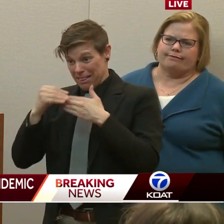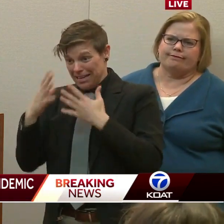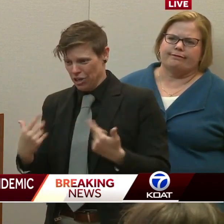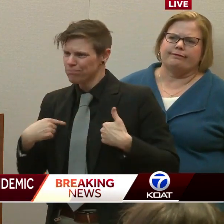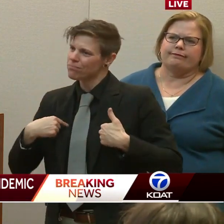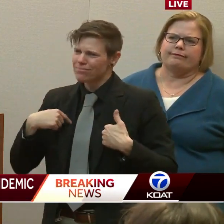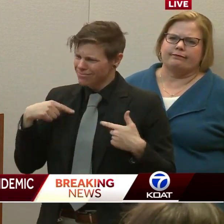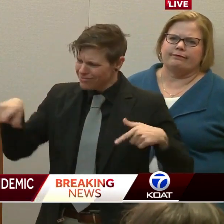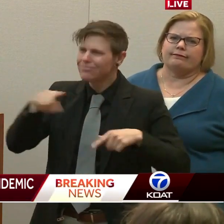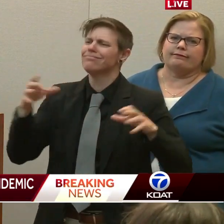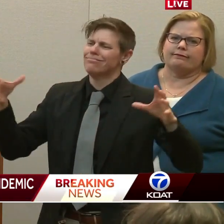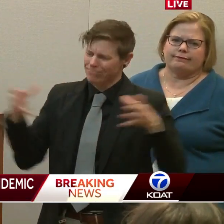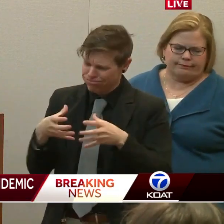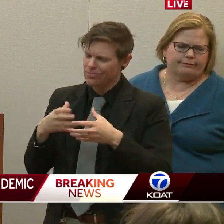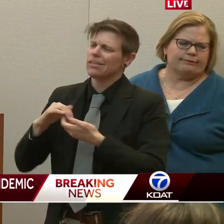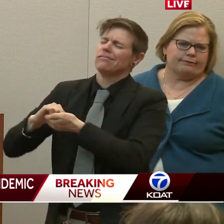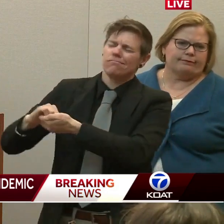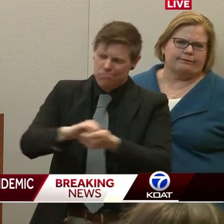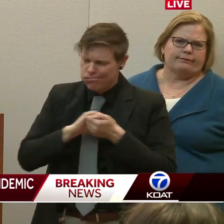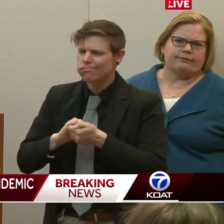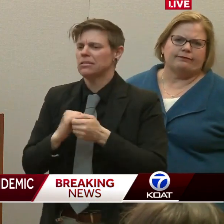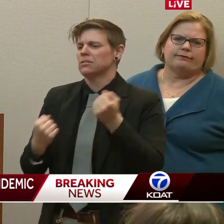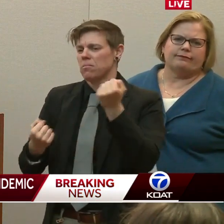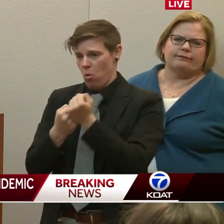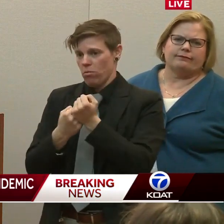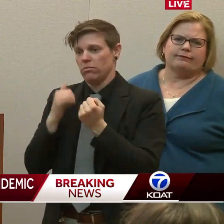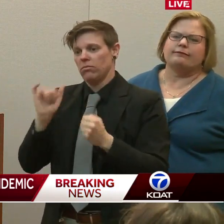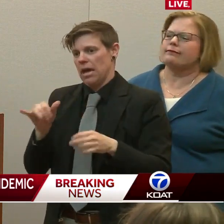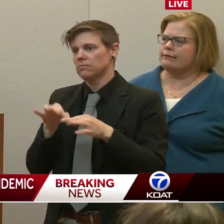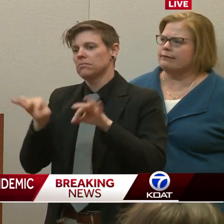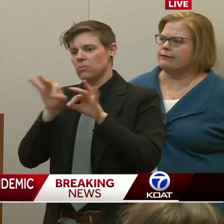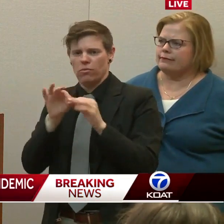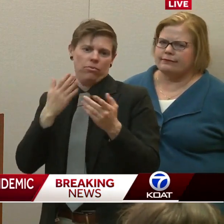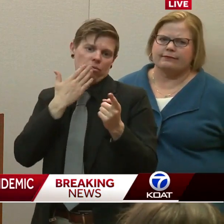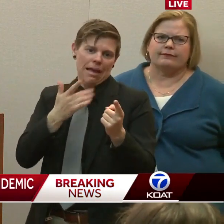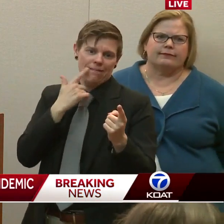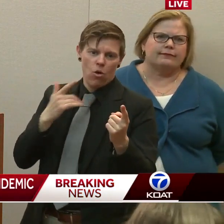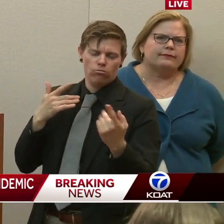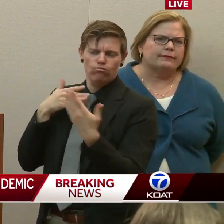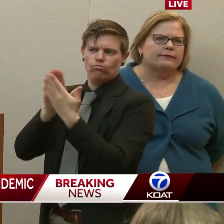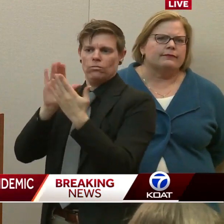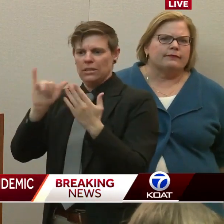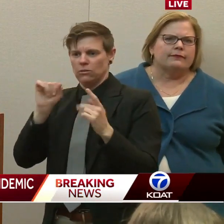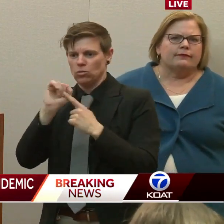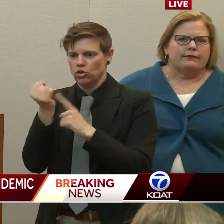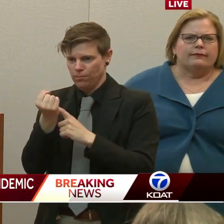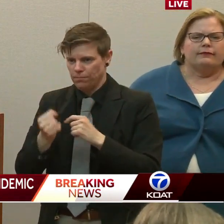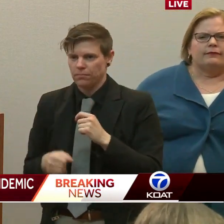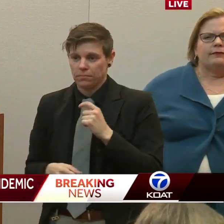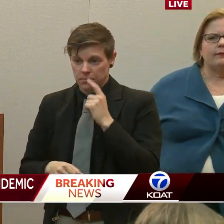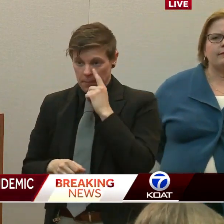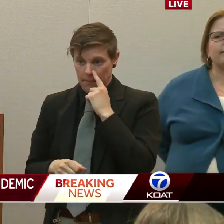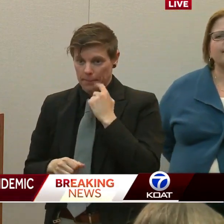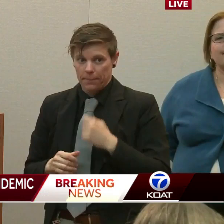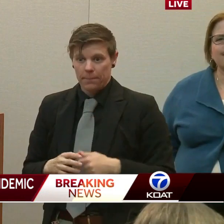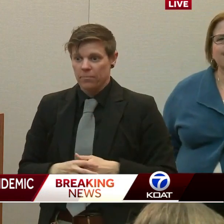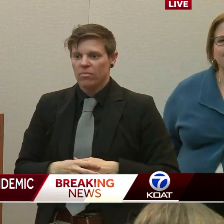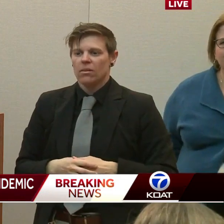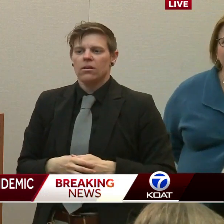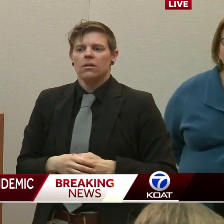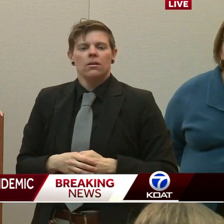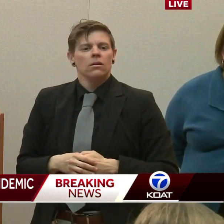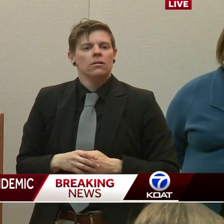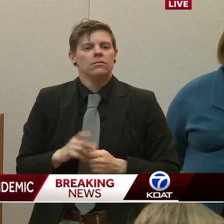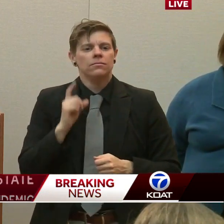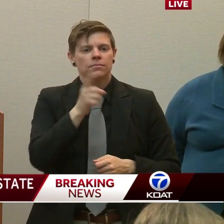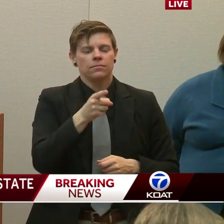So that's a very important question, and I thank you for raising it. I'm going to go right back here. I'm going to come back around. It's going to take us a while to get to all the questions. Go ahead.